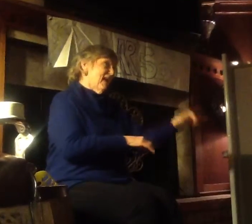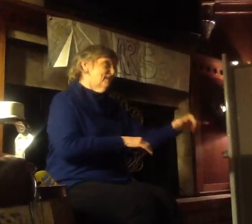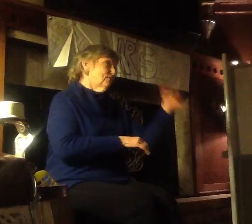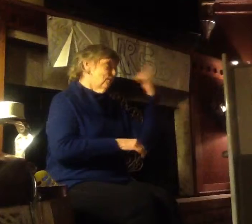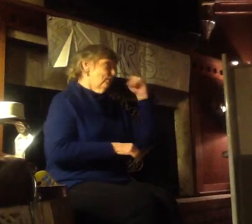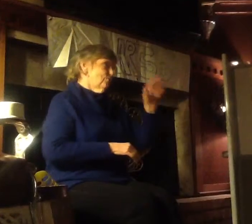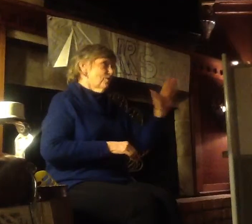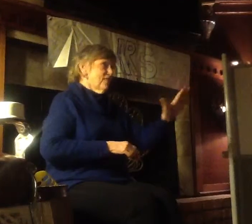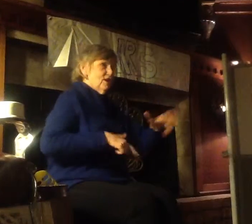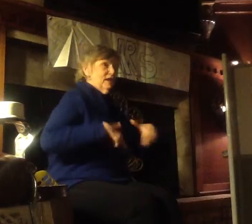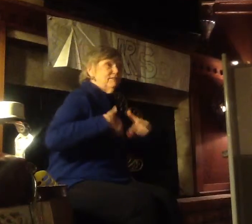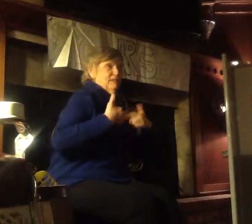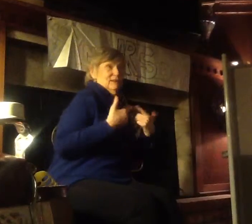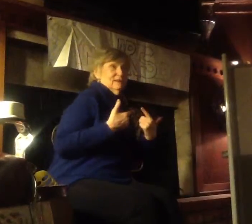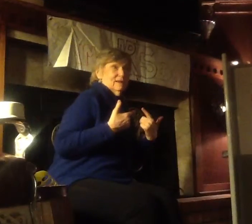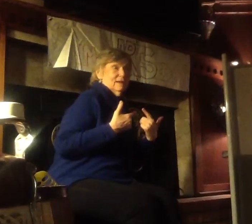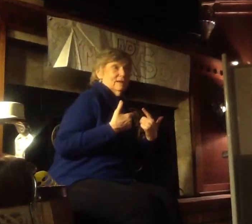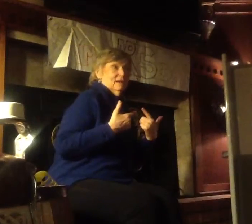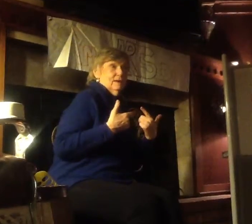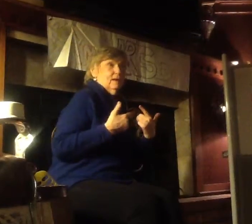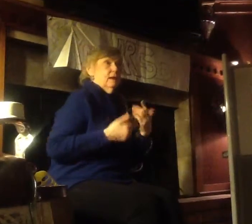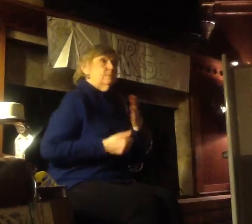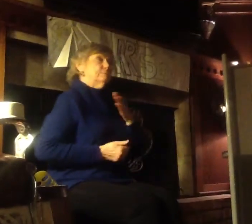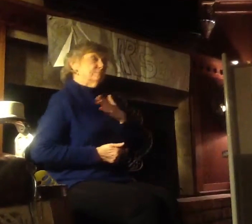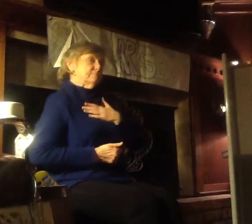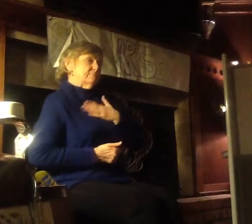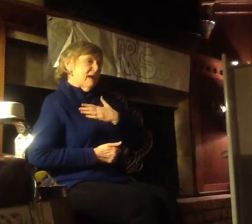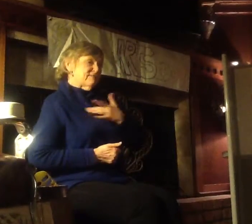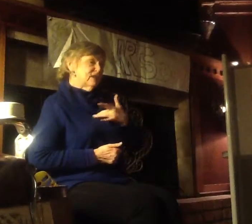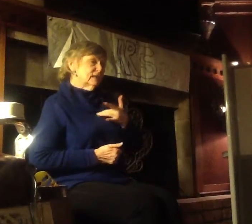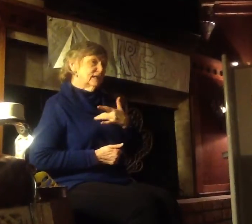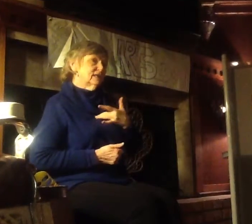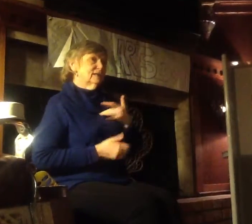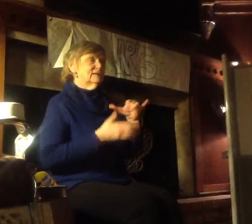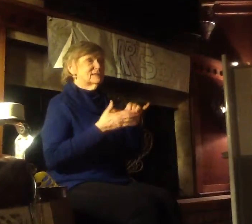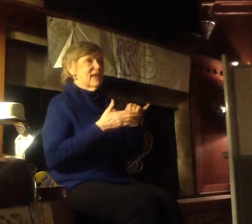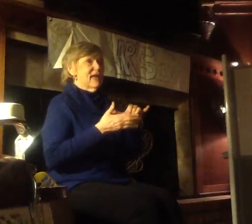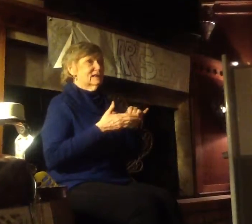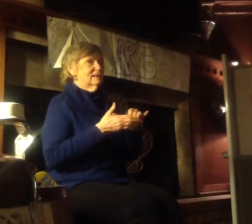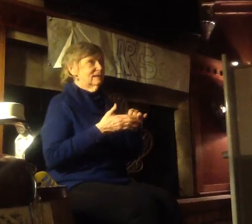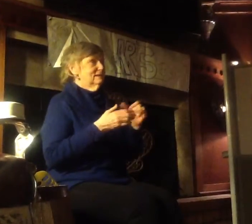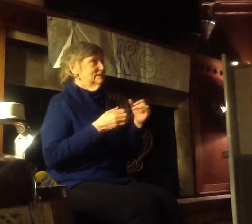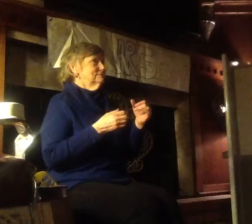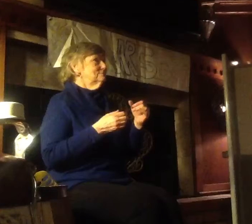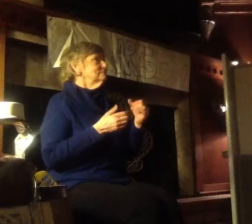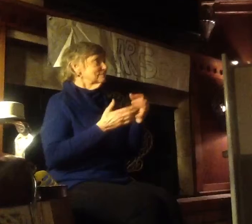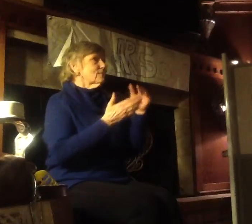on that for their living. My feeling is that